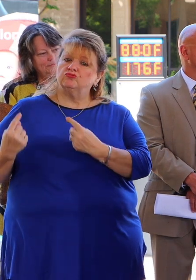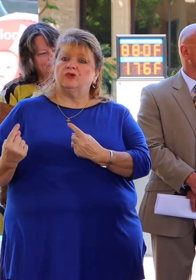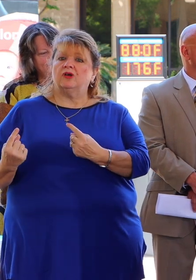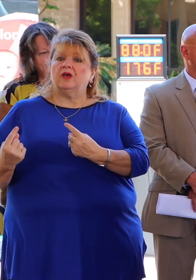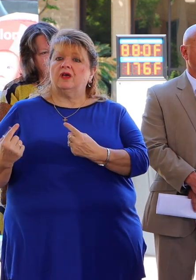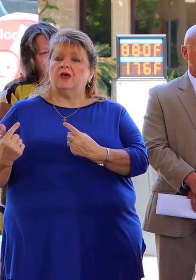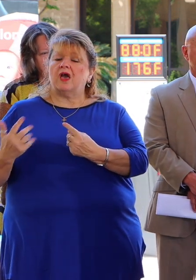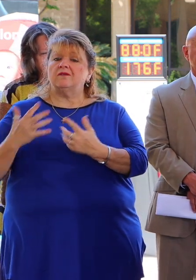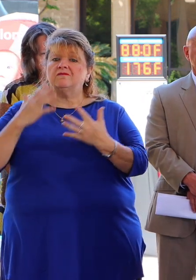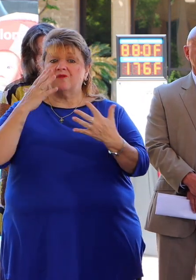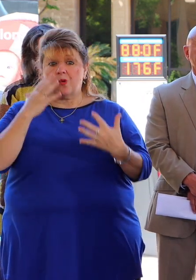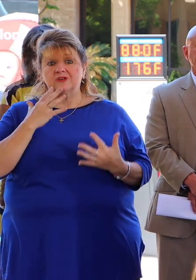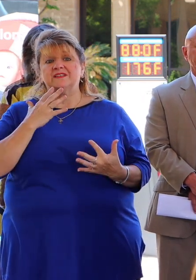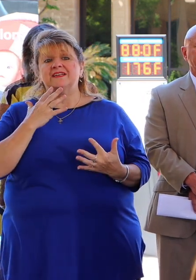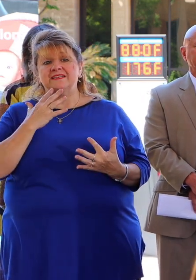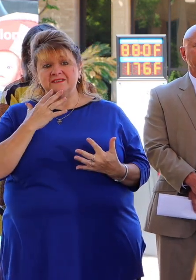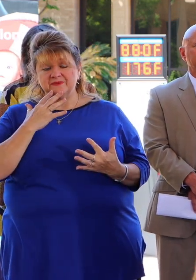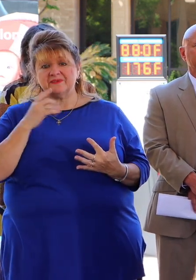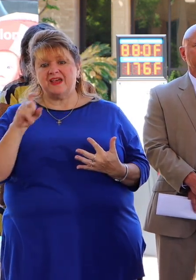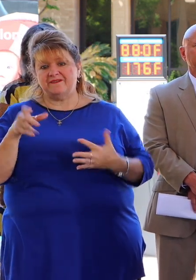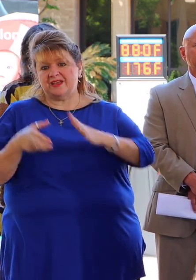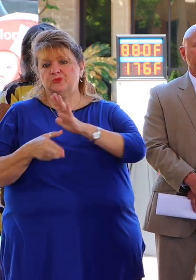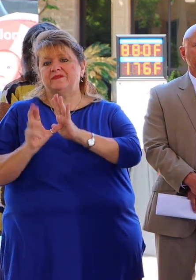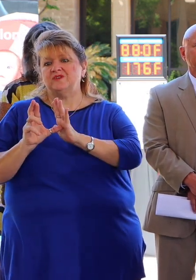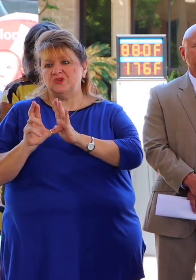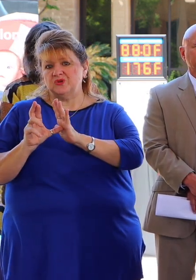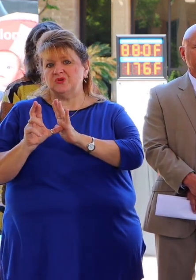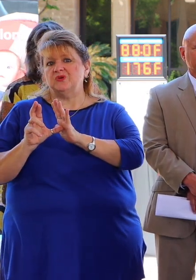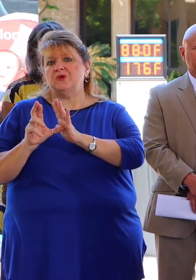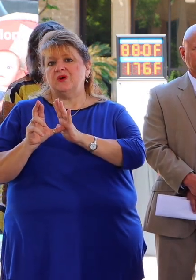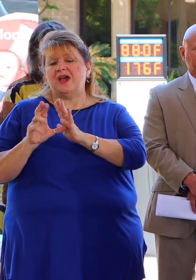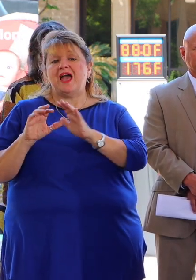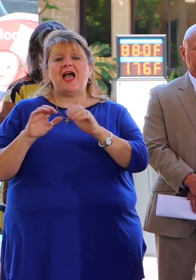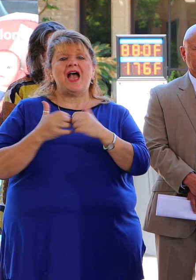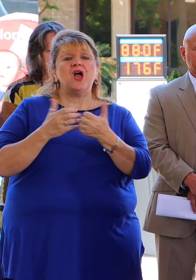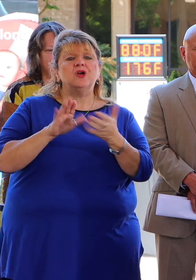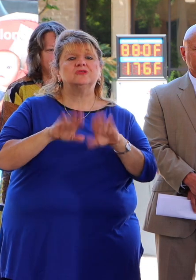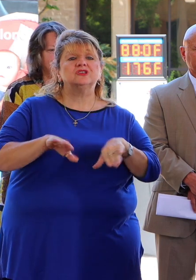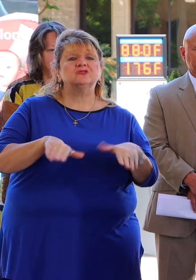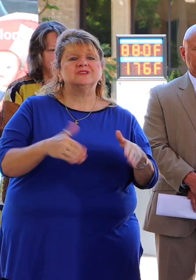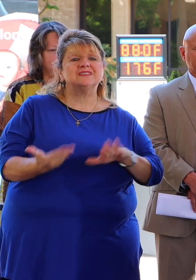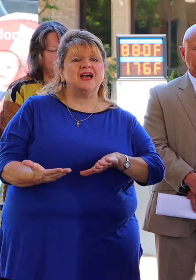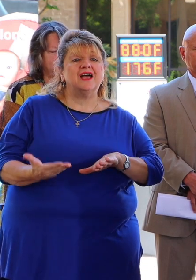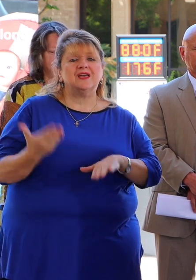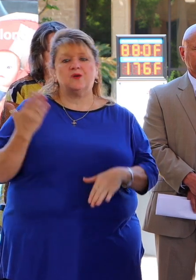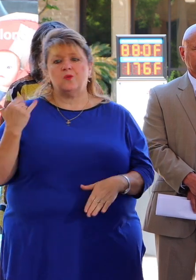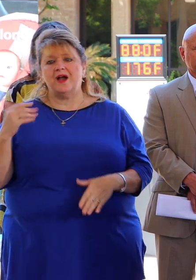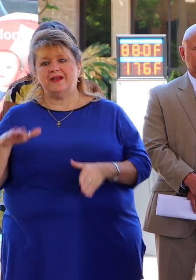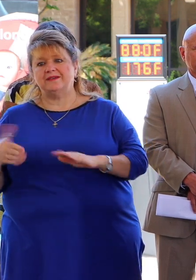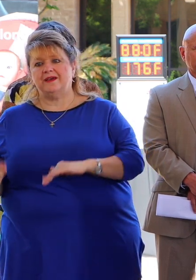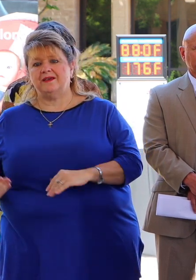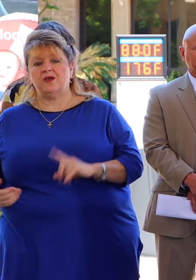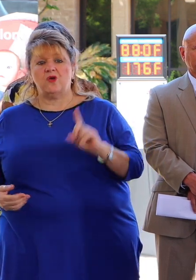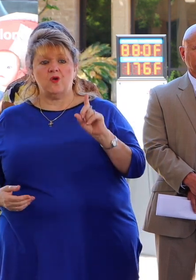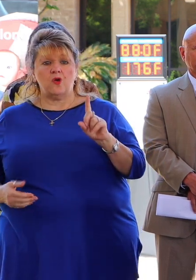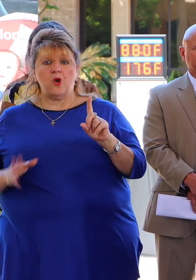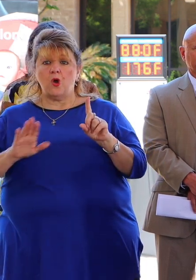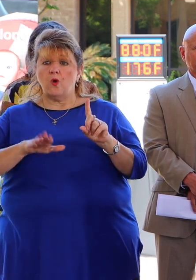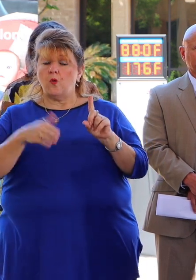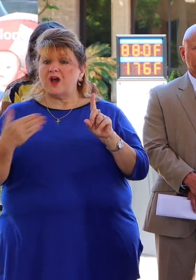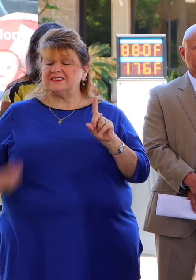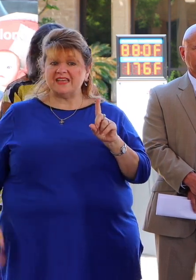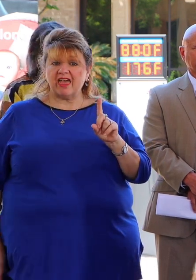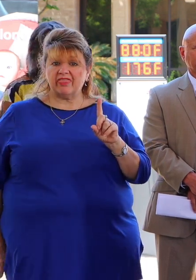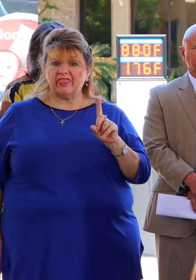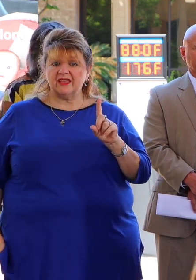years, unfortunately, I've had to review how and why children die. One death, one death is one death